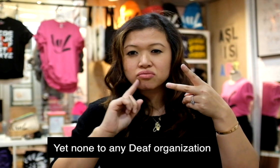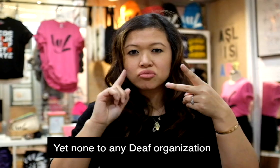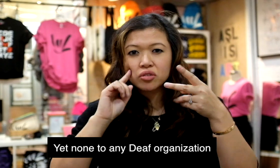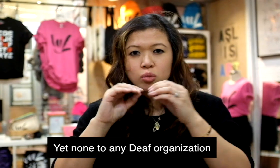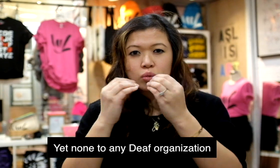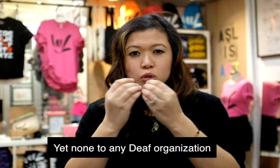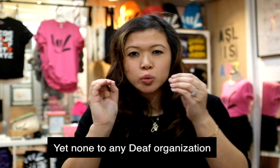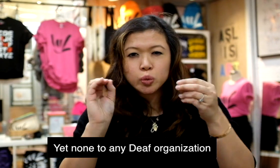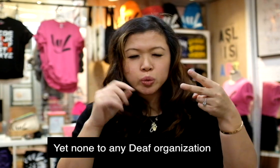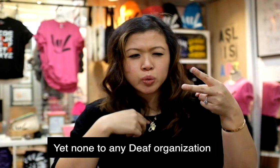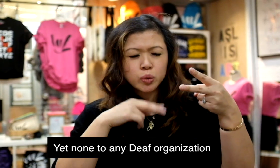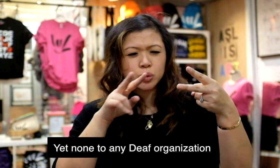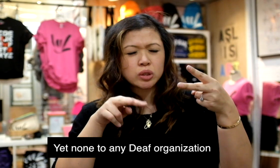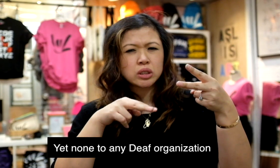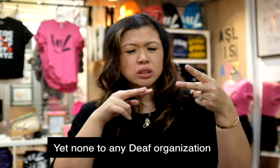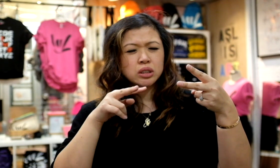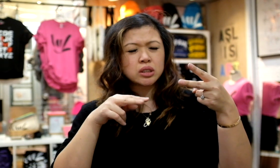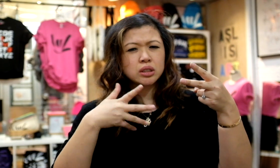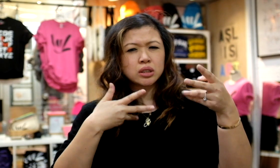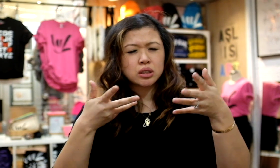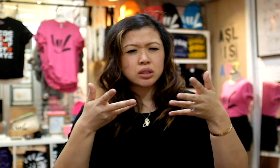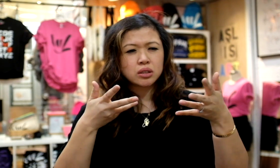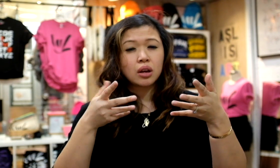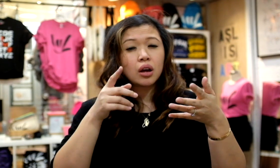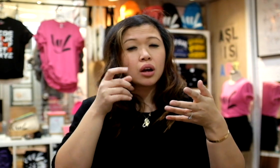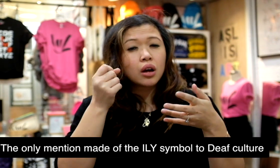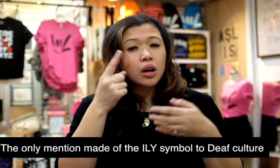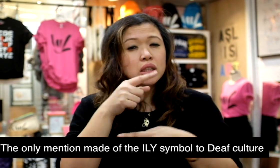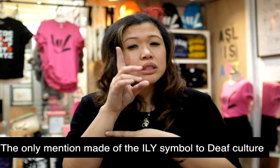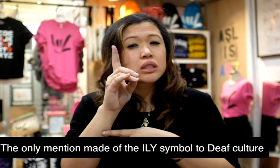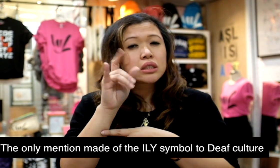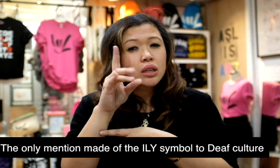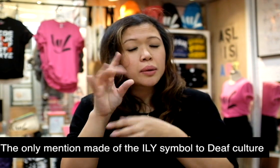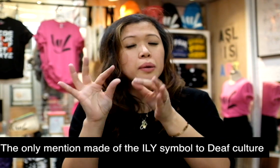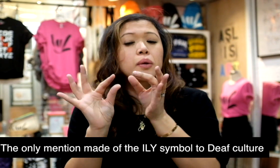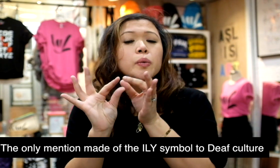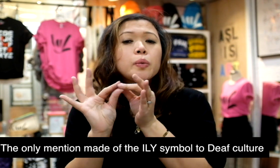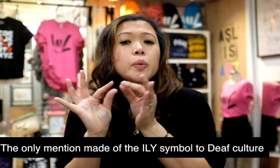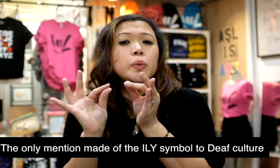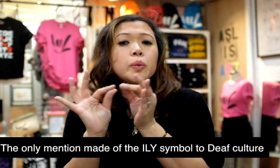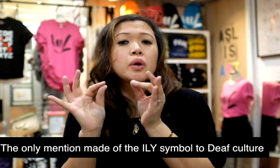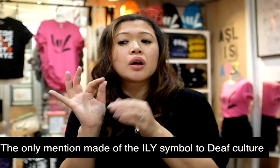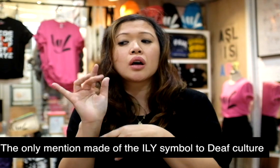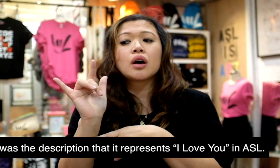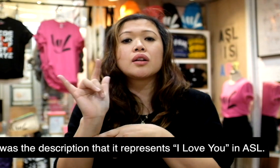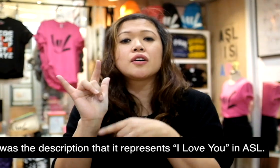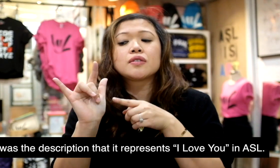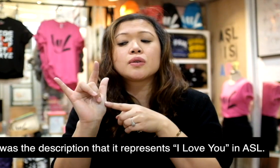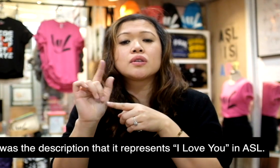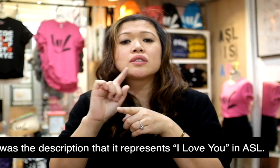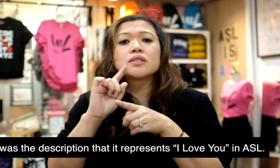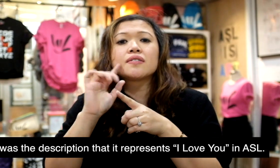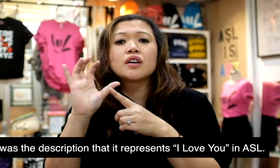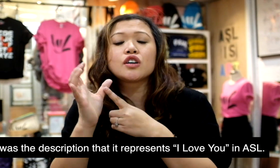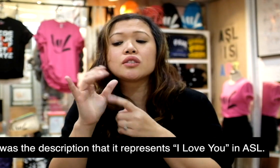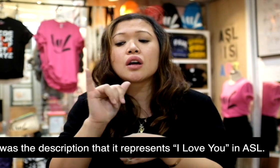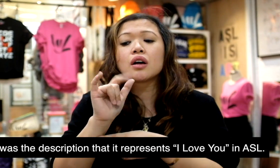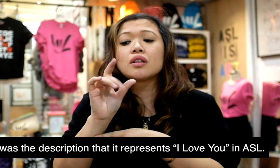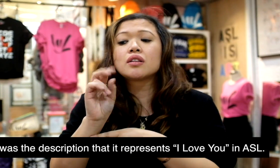But yet, nothing was given to deaf organizations or businesses. They did make mention of the I love you symbol, that it represented I